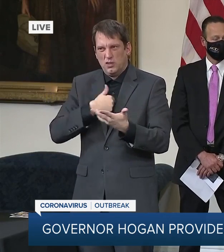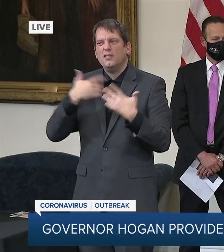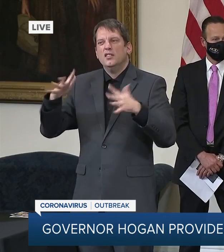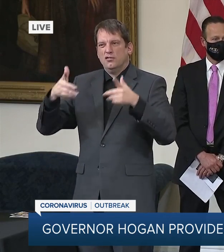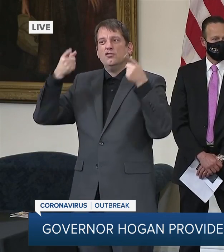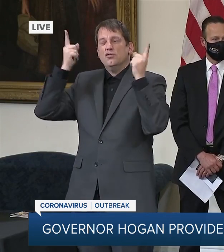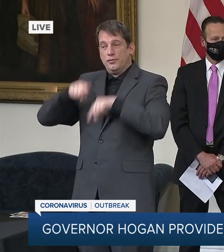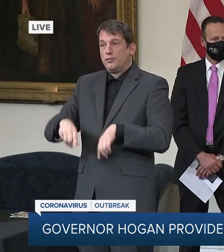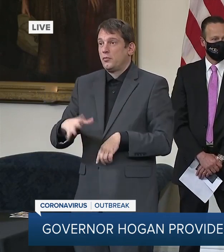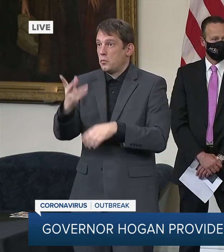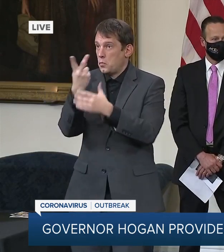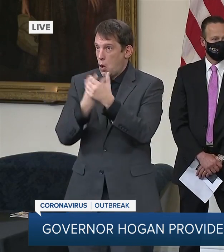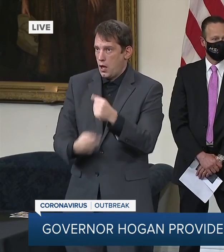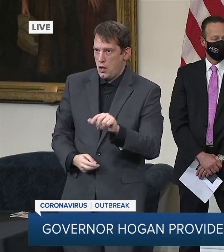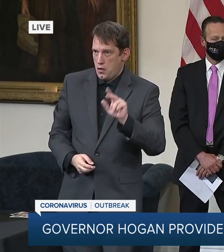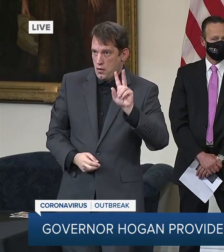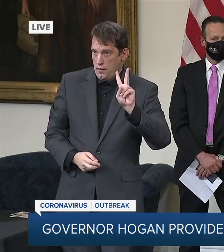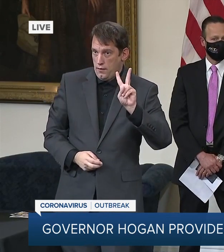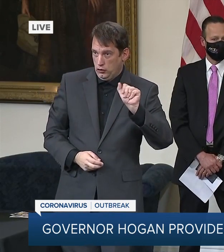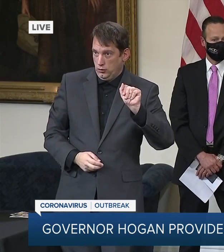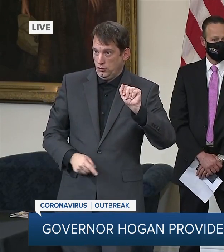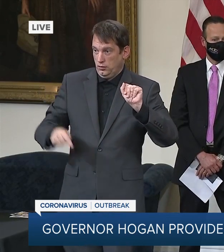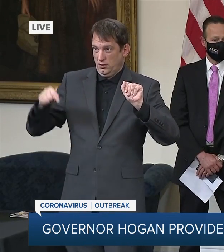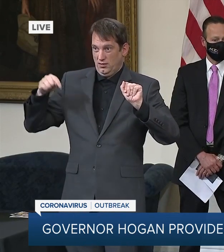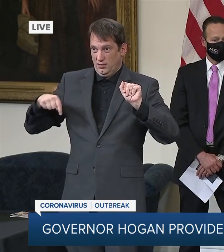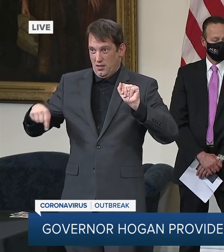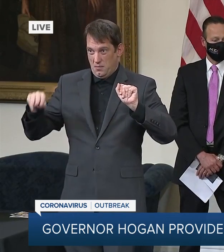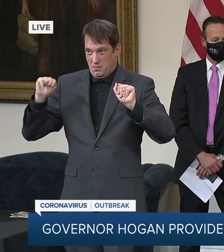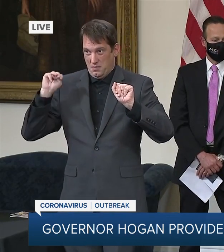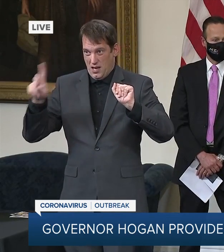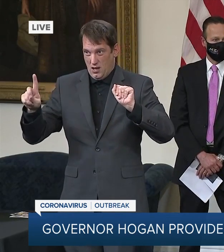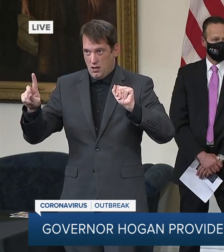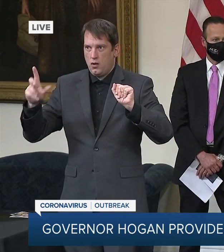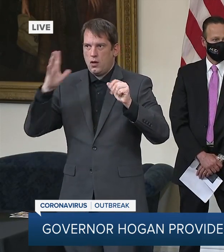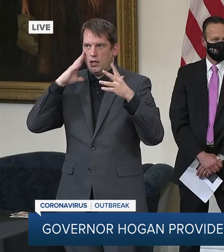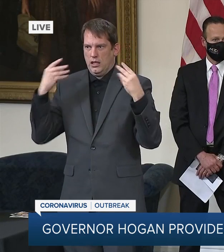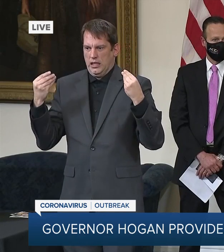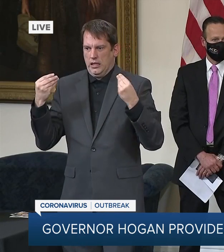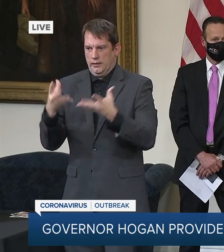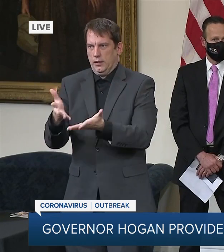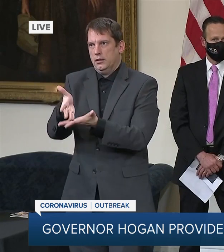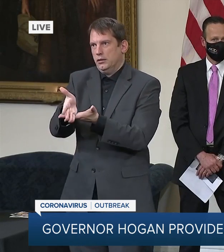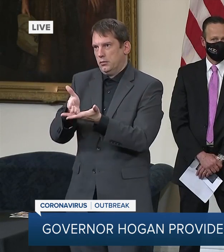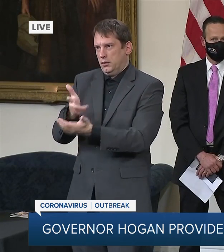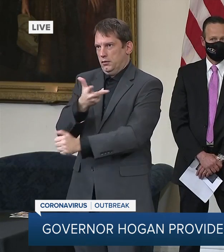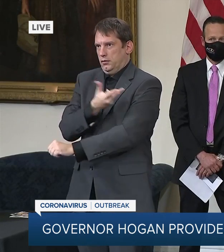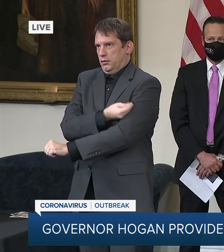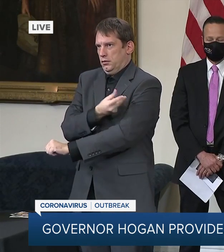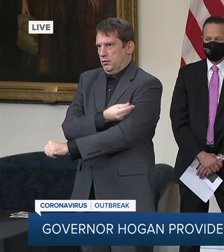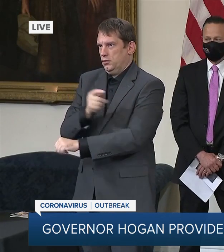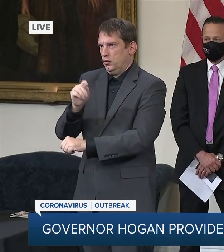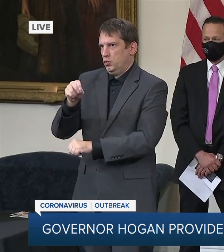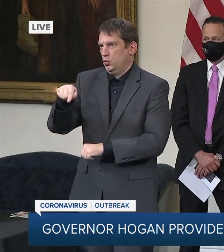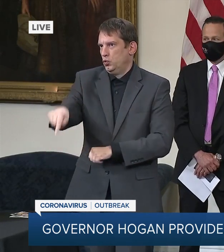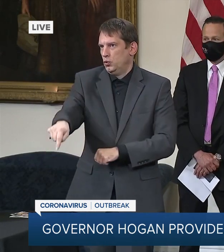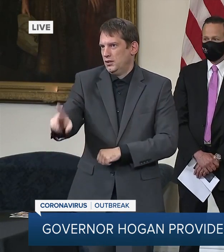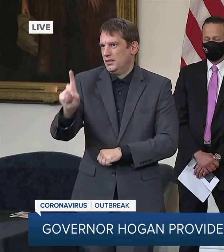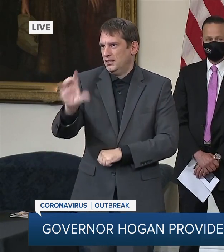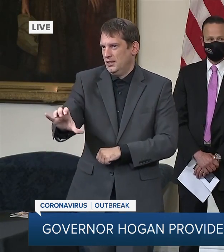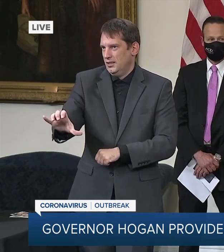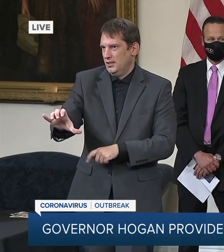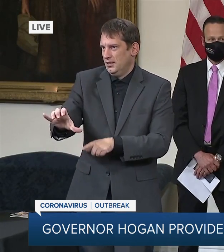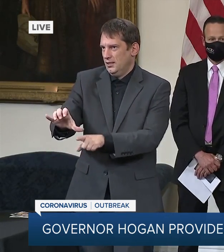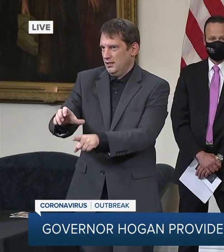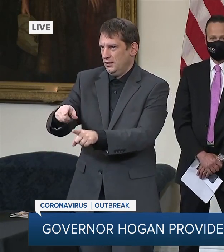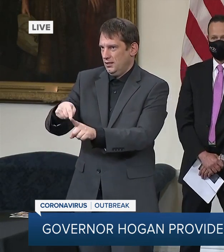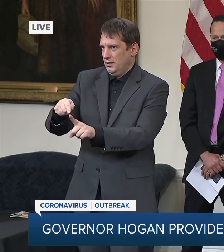providing vaccines to the District of Columbia, who did not receive enough to handle their healthcare workers that actually